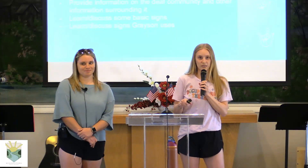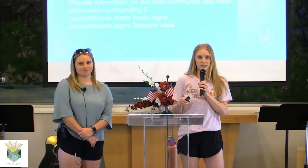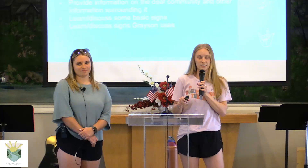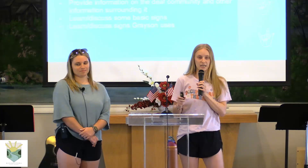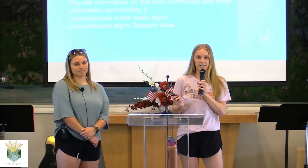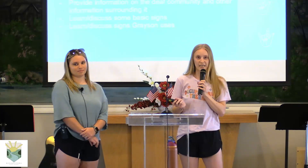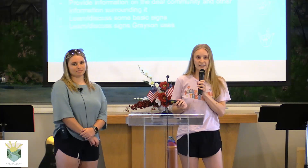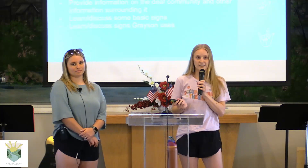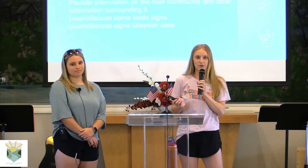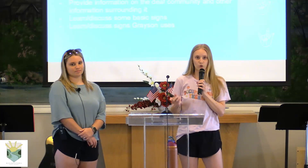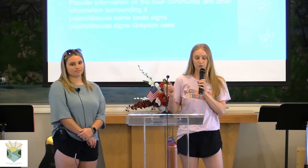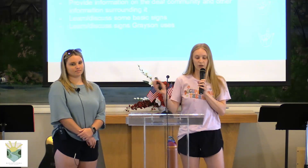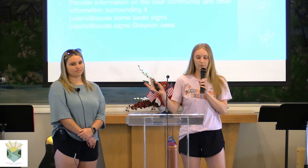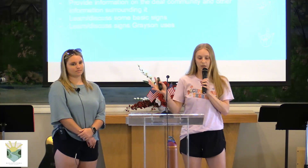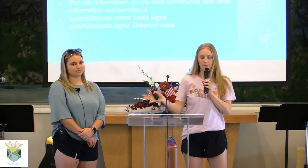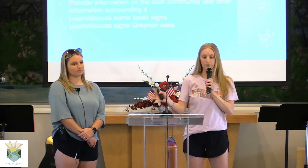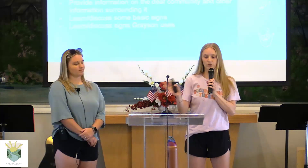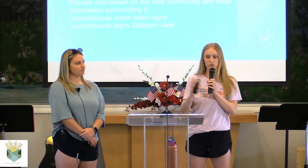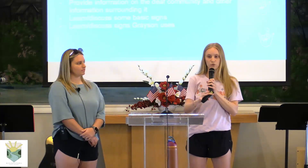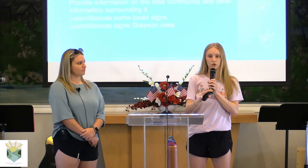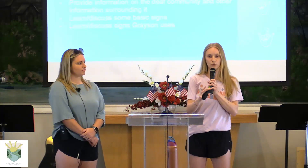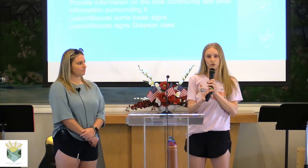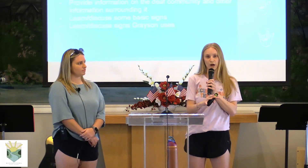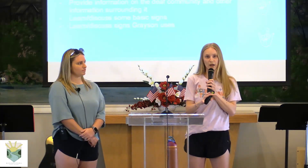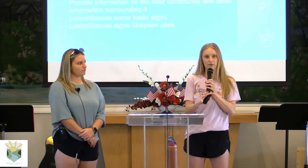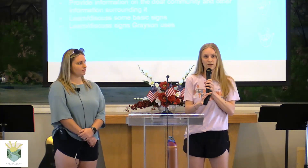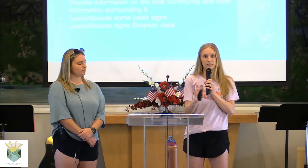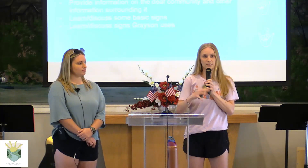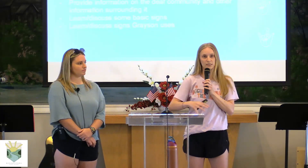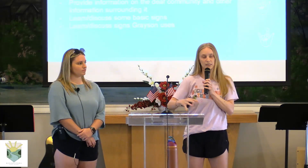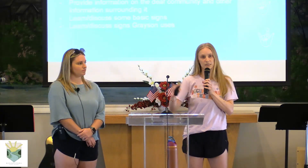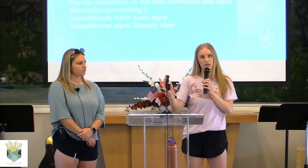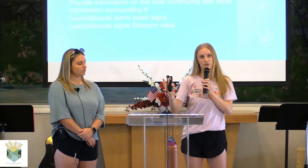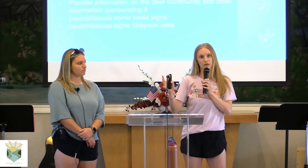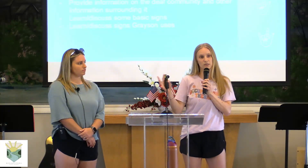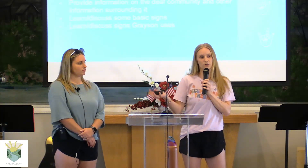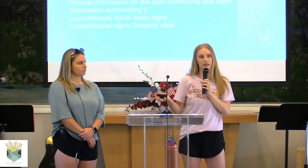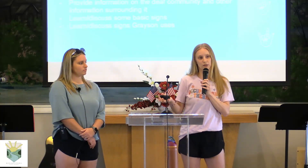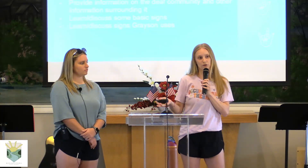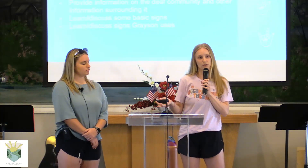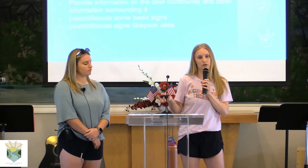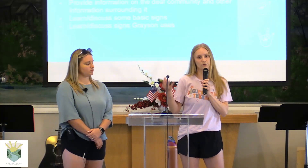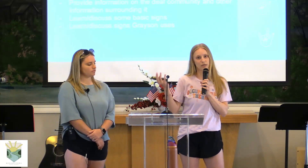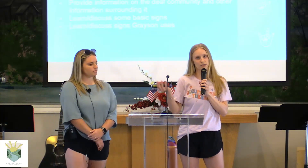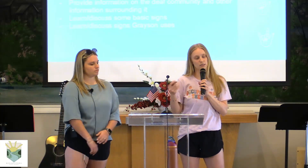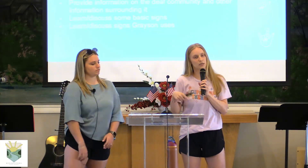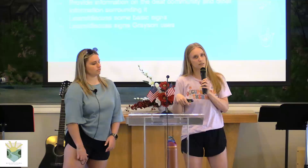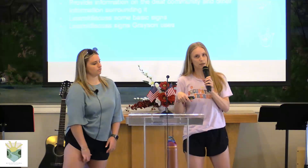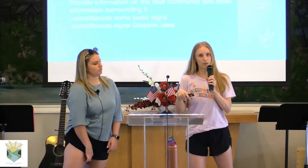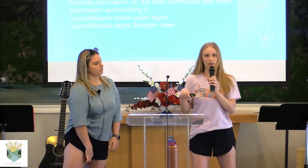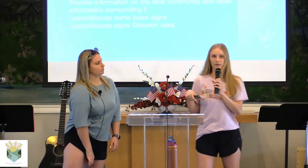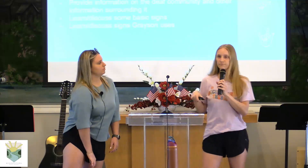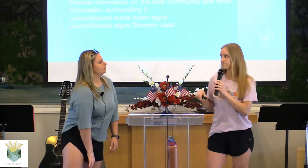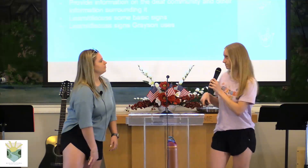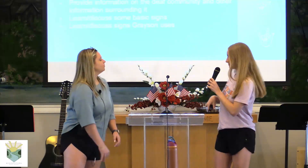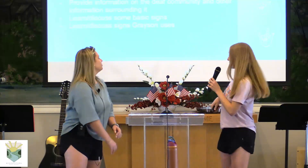this, and I'm going to upload those to a Google Drive and send a link to everybody so they can look at those as they would like.